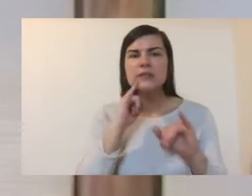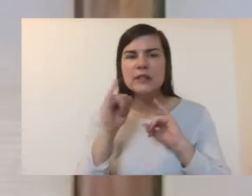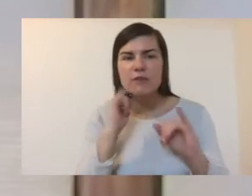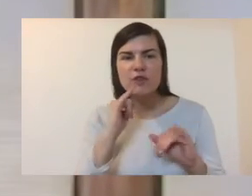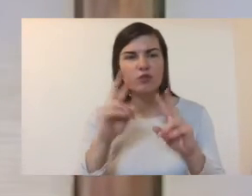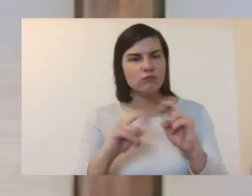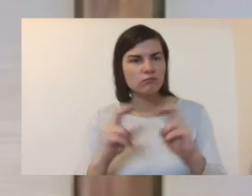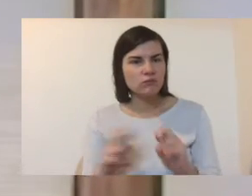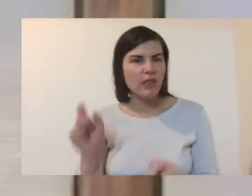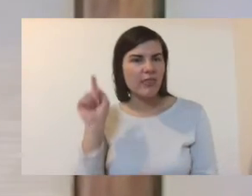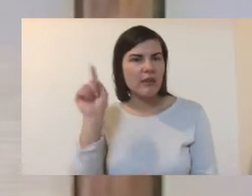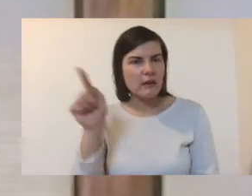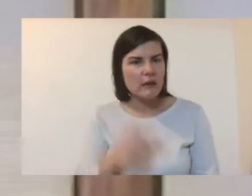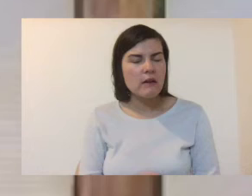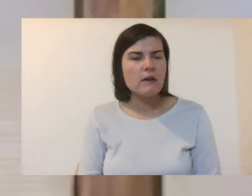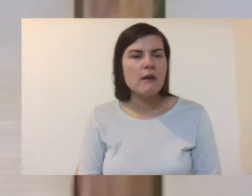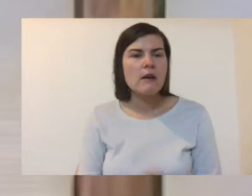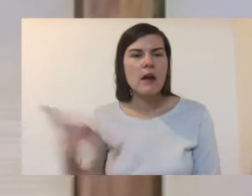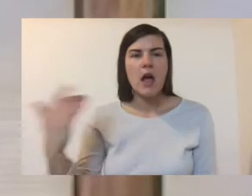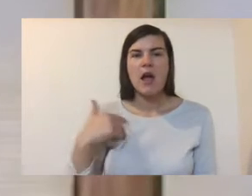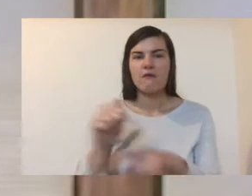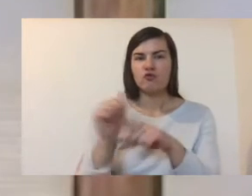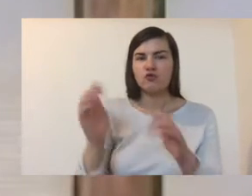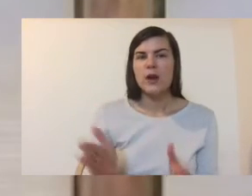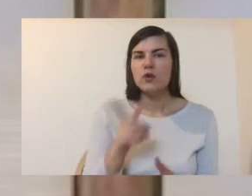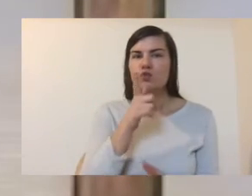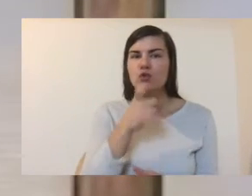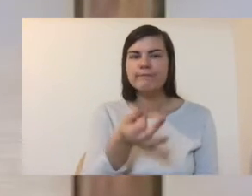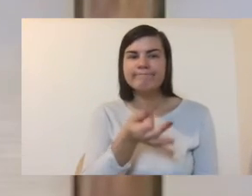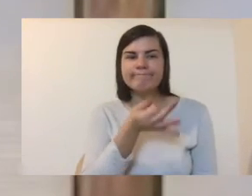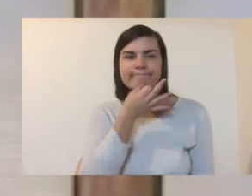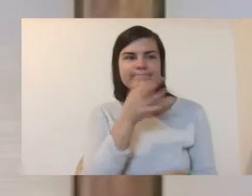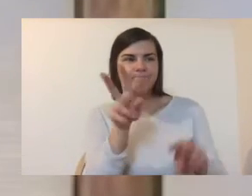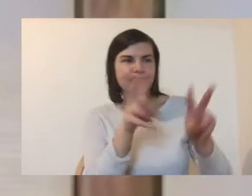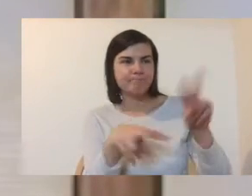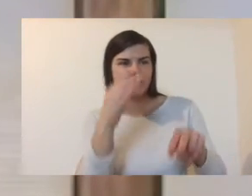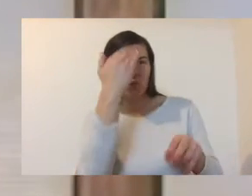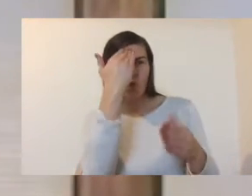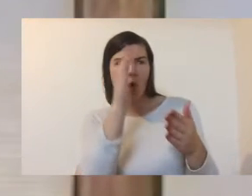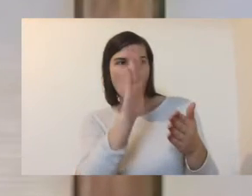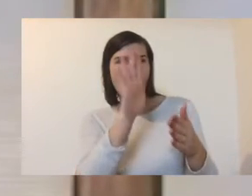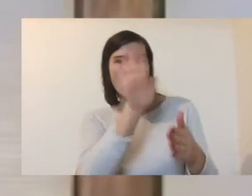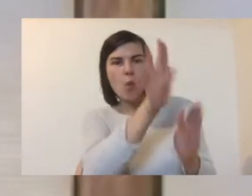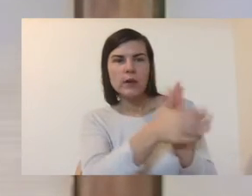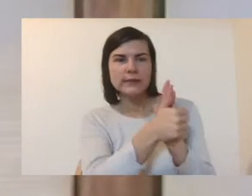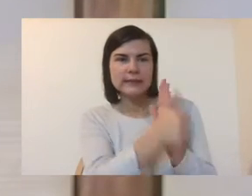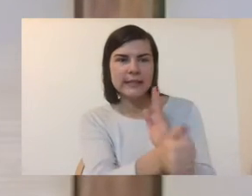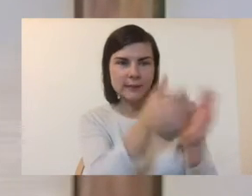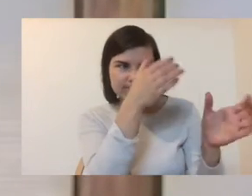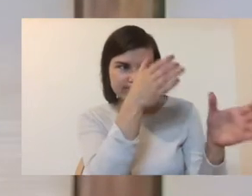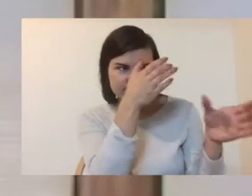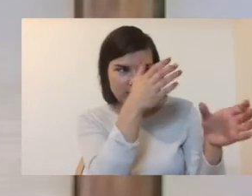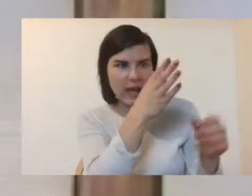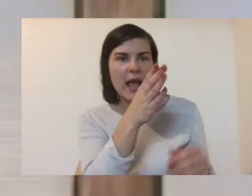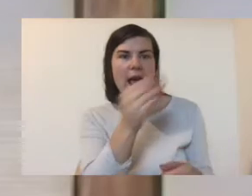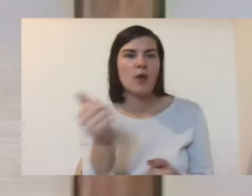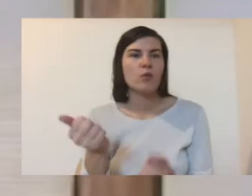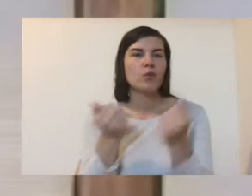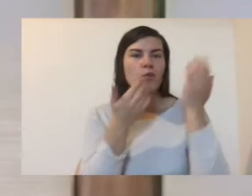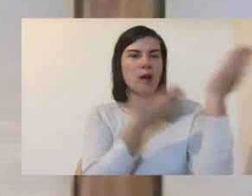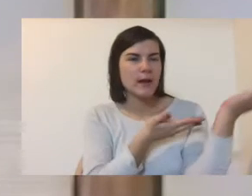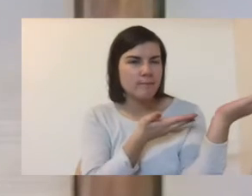assessment there, because they have trainers who can really see what you're able to do and then make a